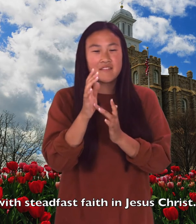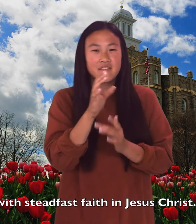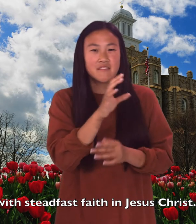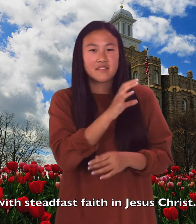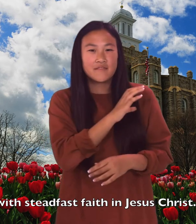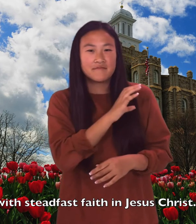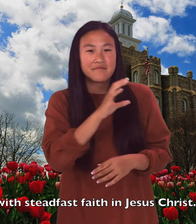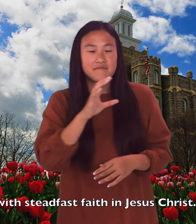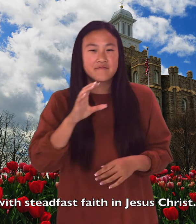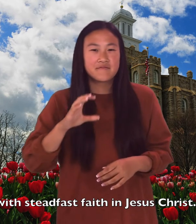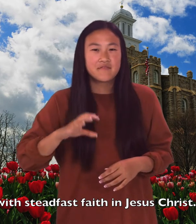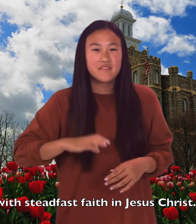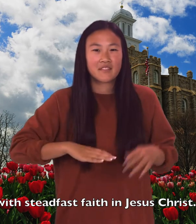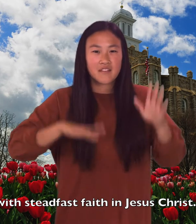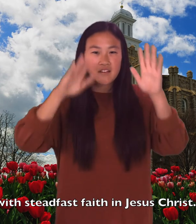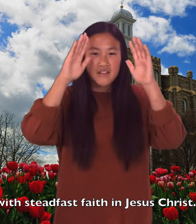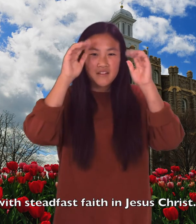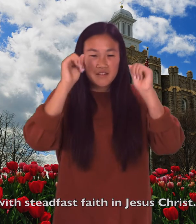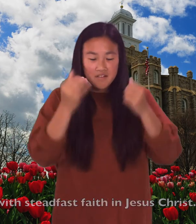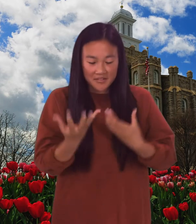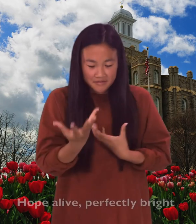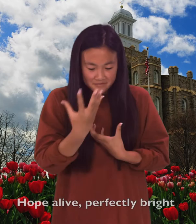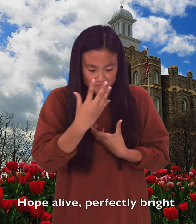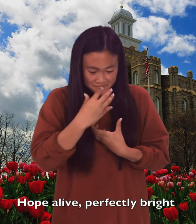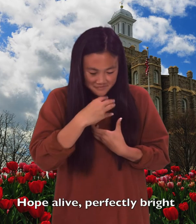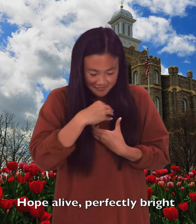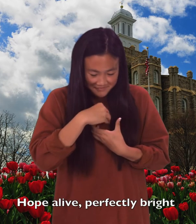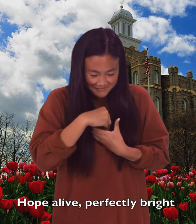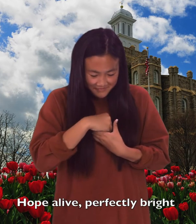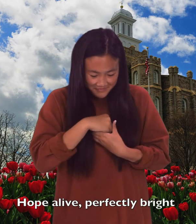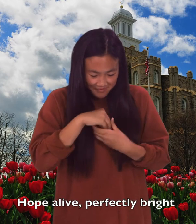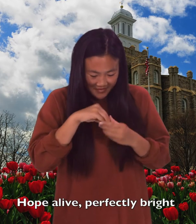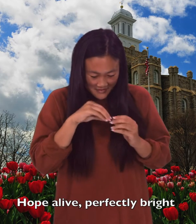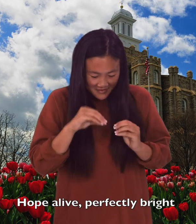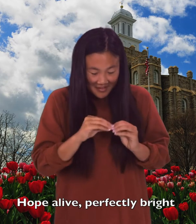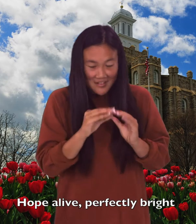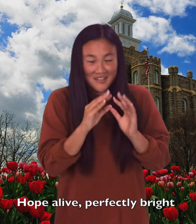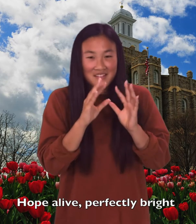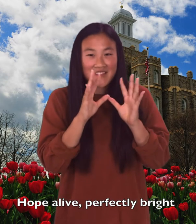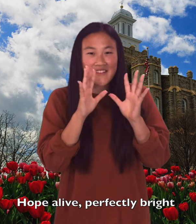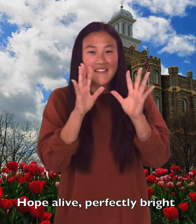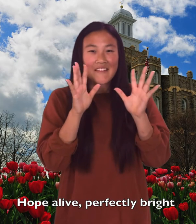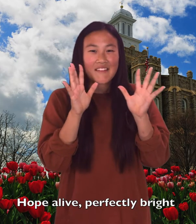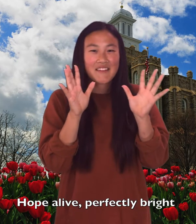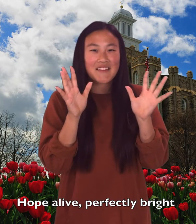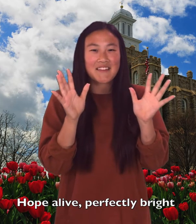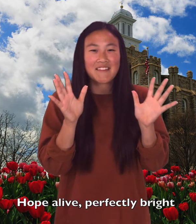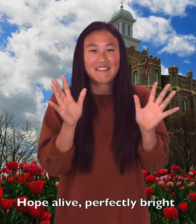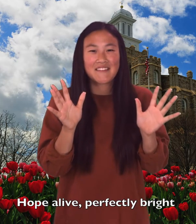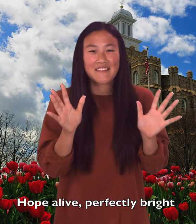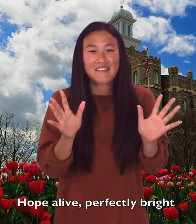Christ Hope alive, perfectly bright